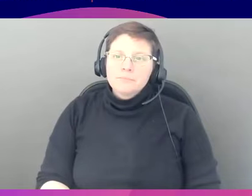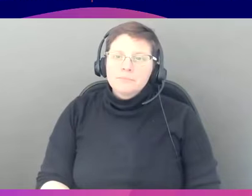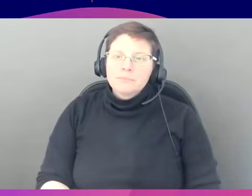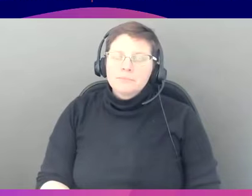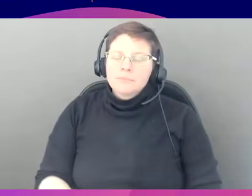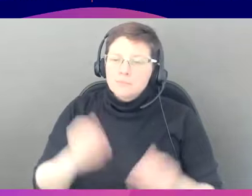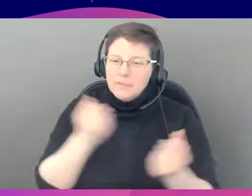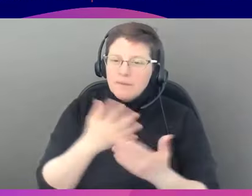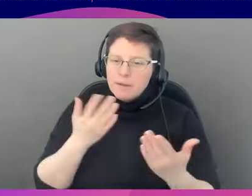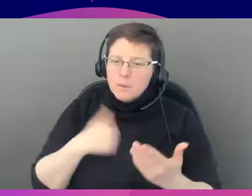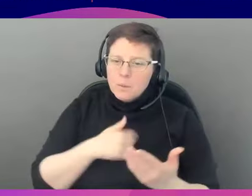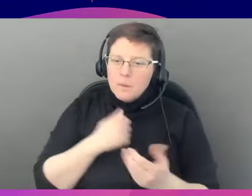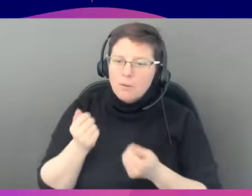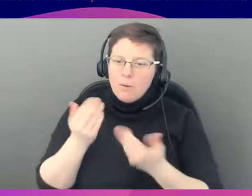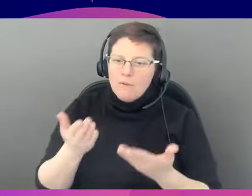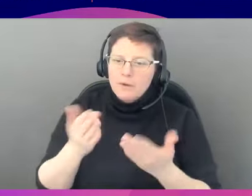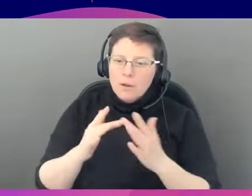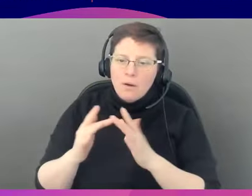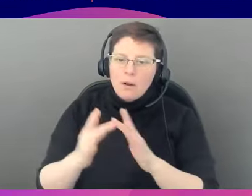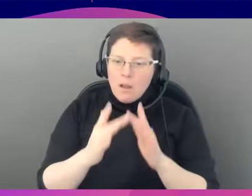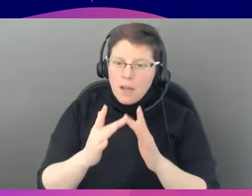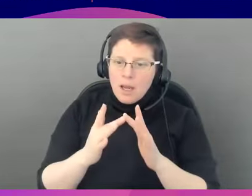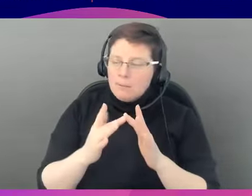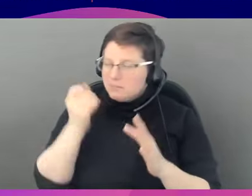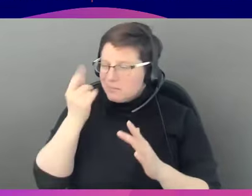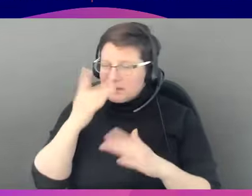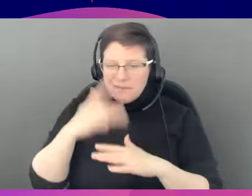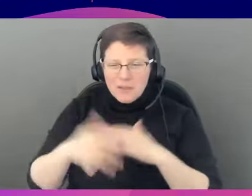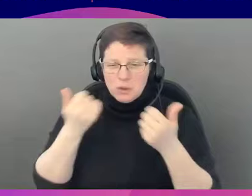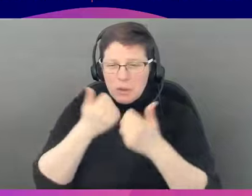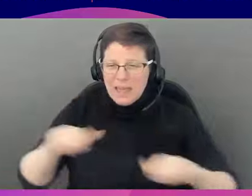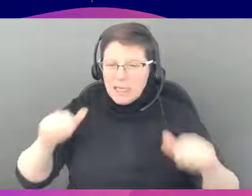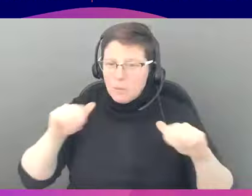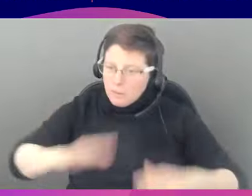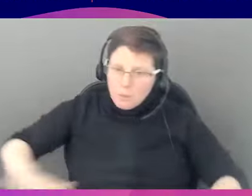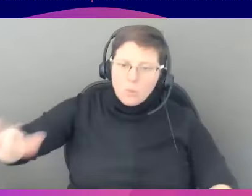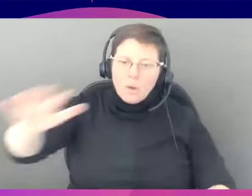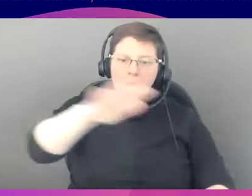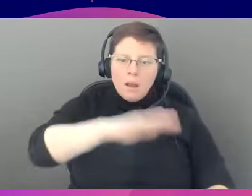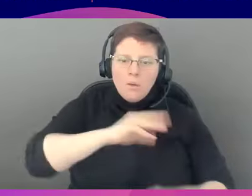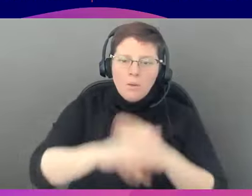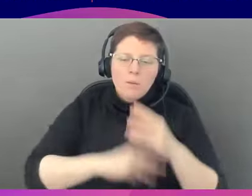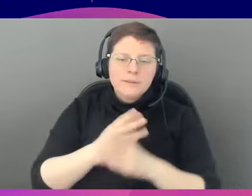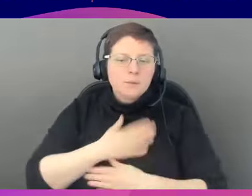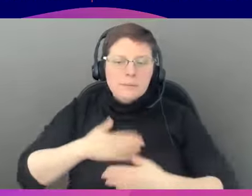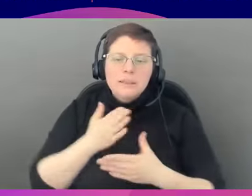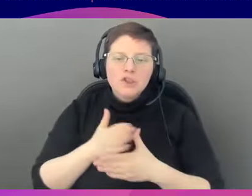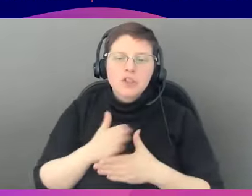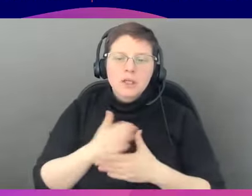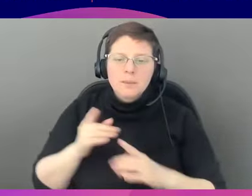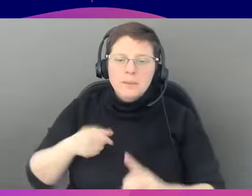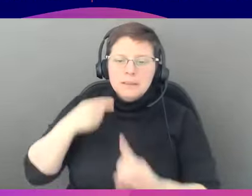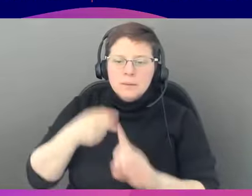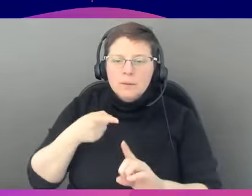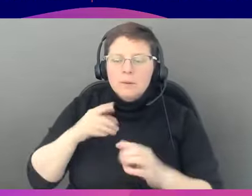that we're offering on our online resources is available to anyone in the world. So please share it widely. But specific to gender-based violence